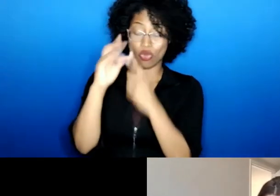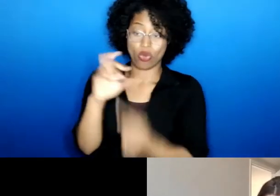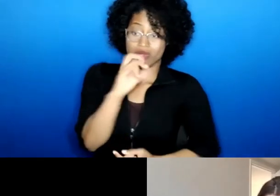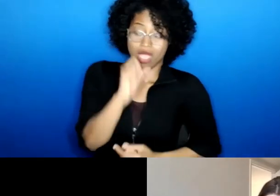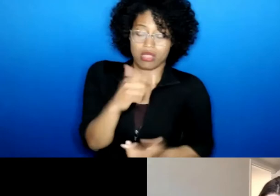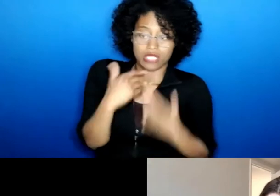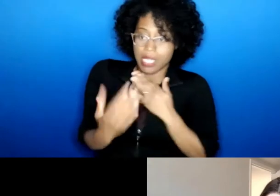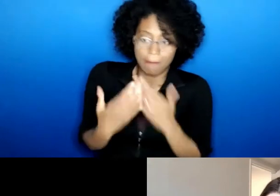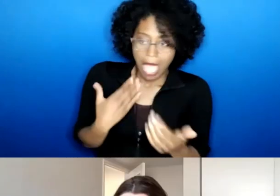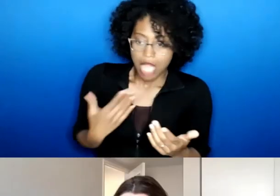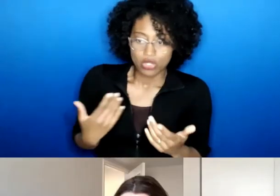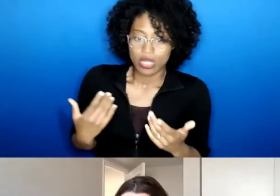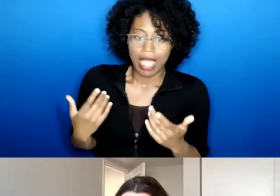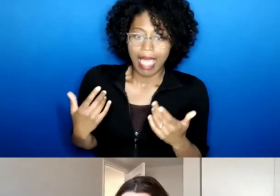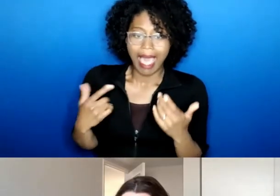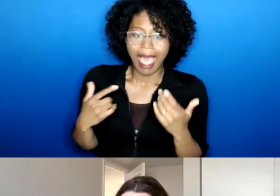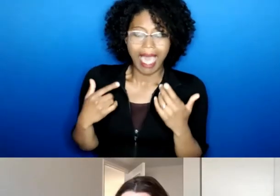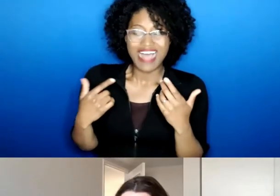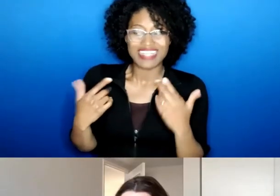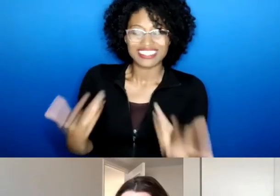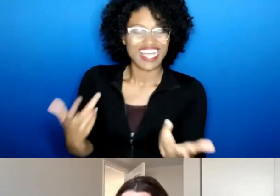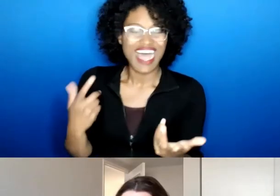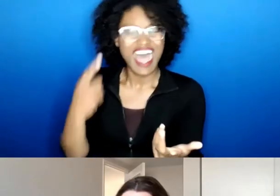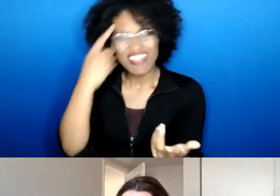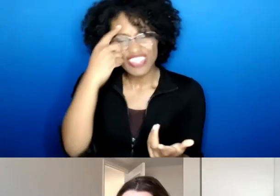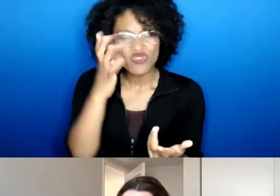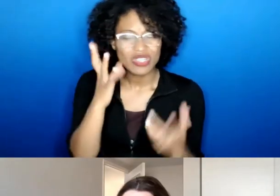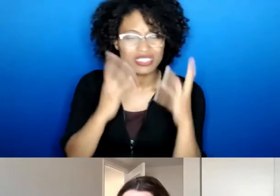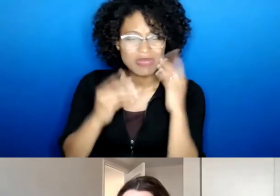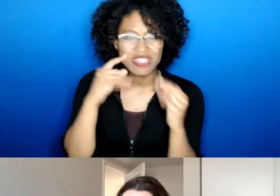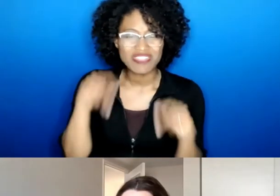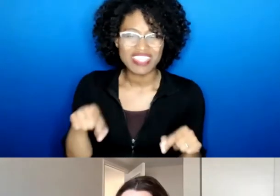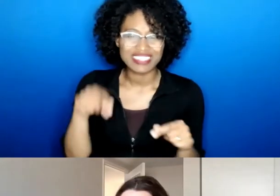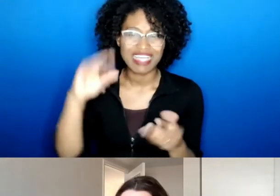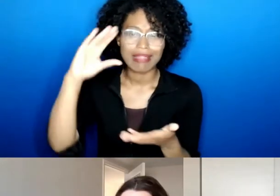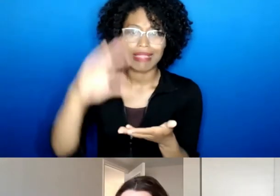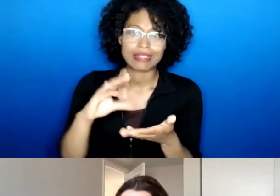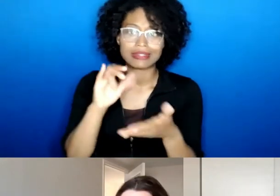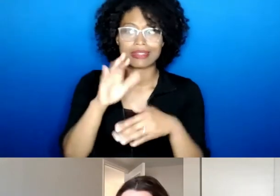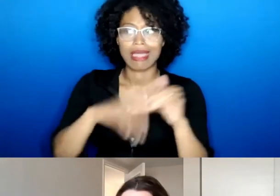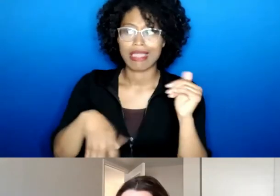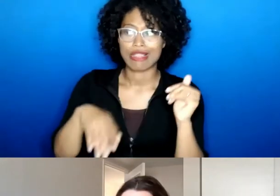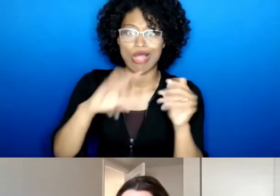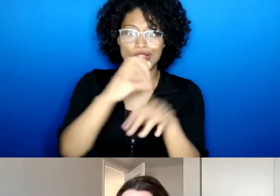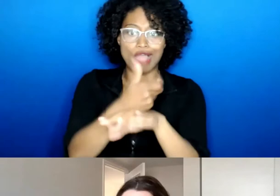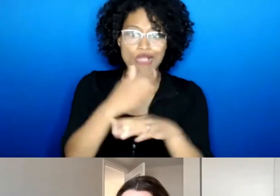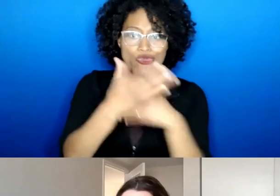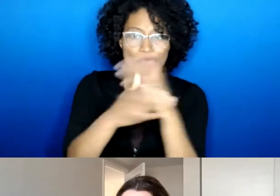it's, so I think you're going to experience this as far less of a locked room, because